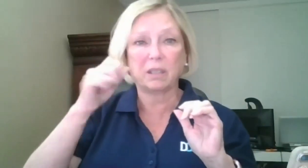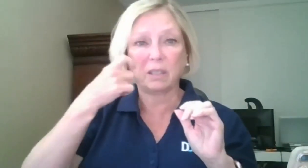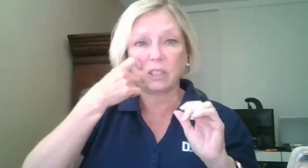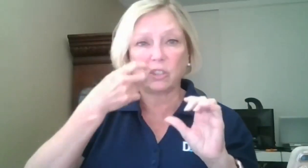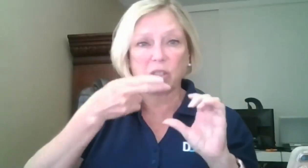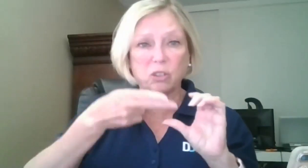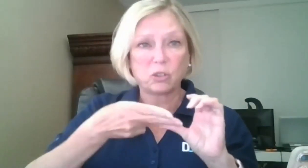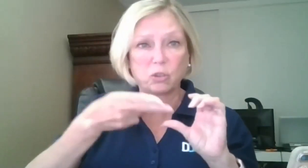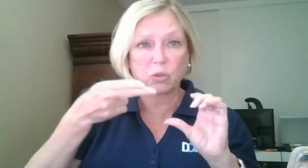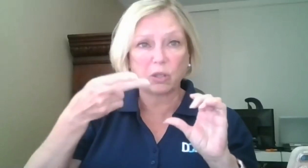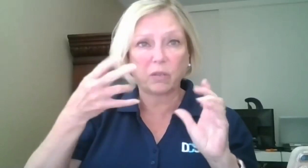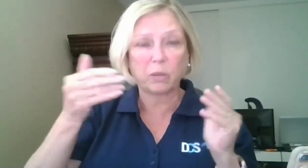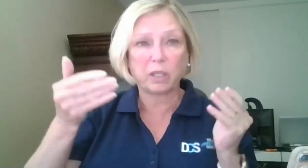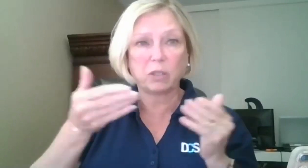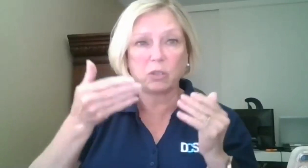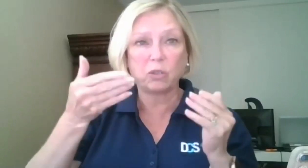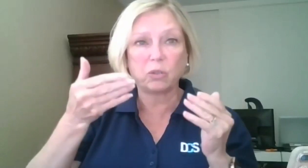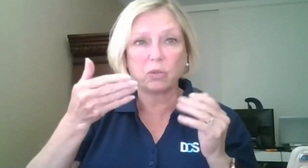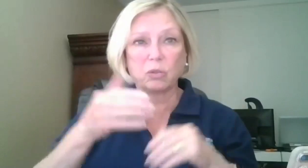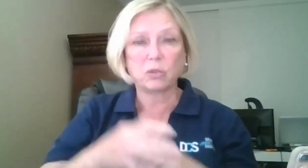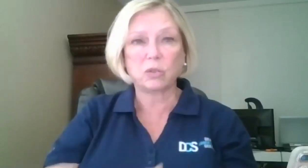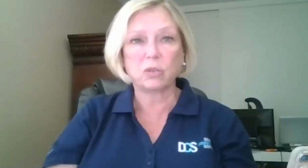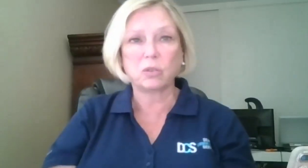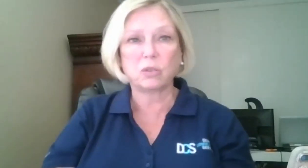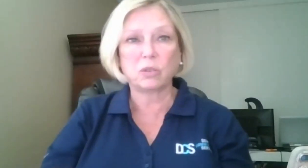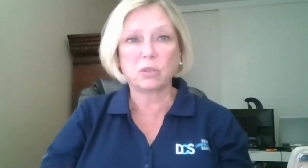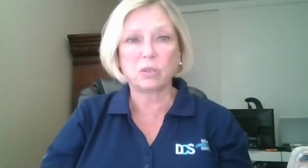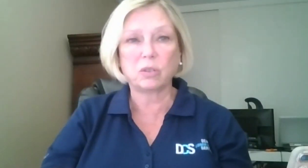Glenda just joined. If we wanted to introduce Glenda.